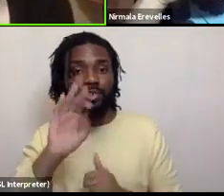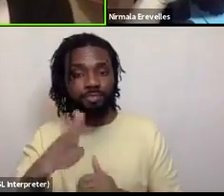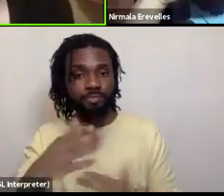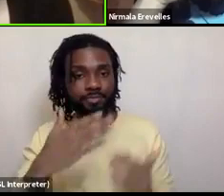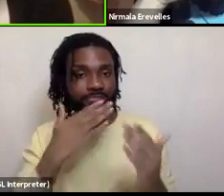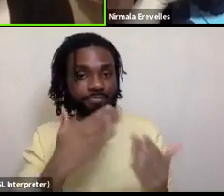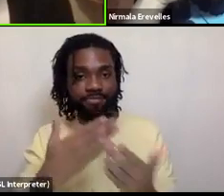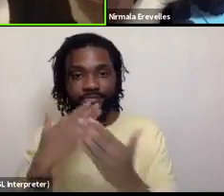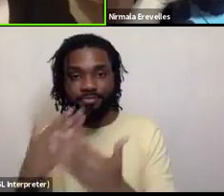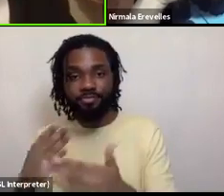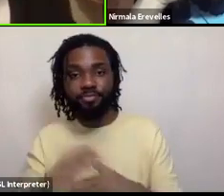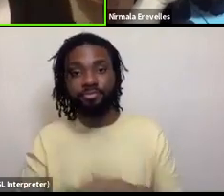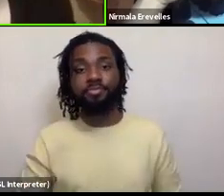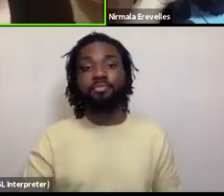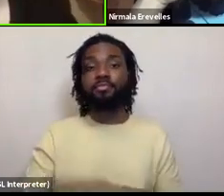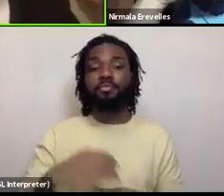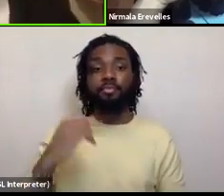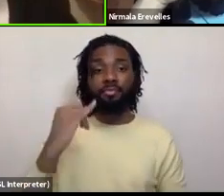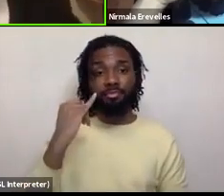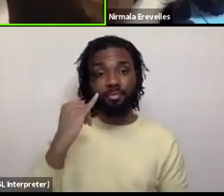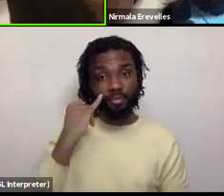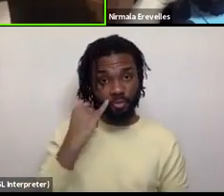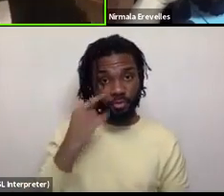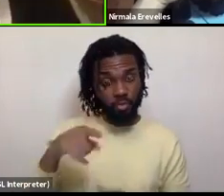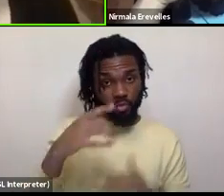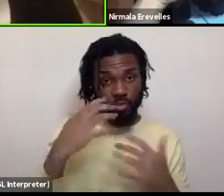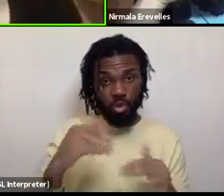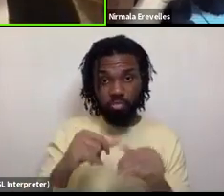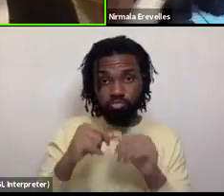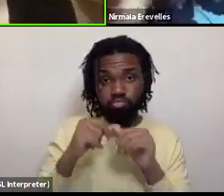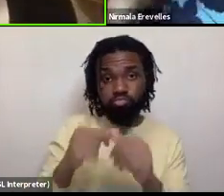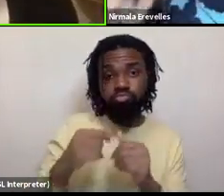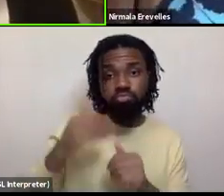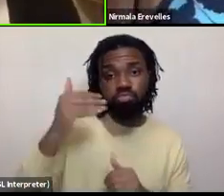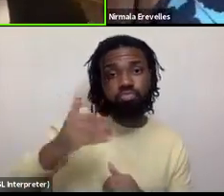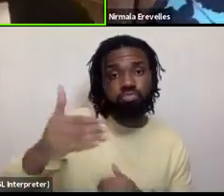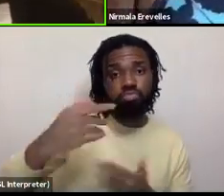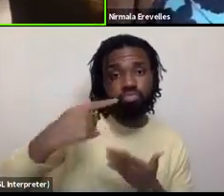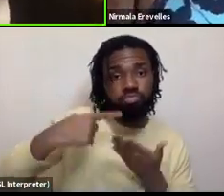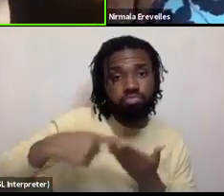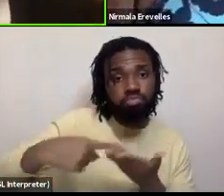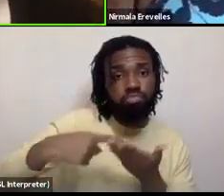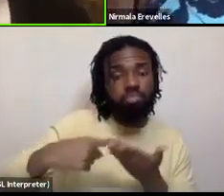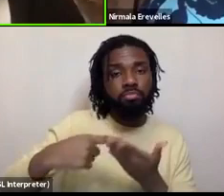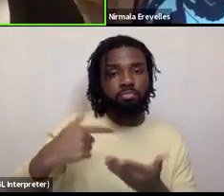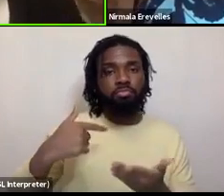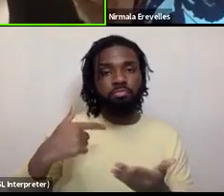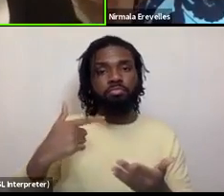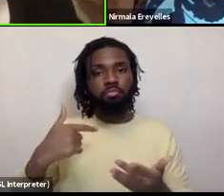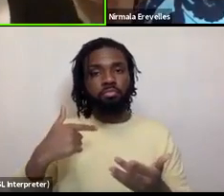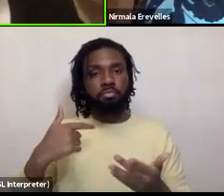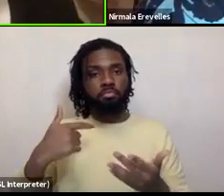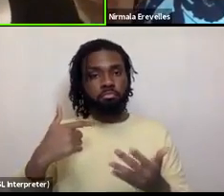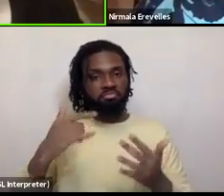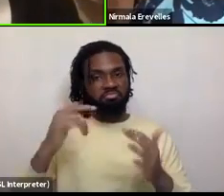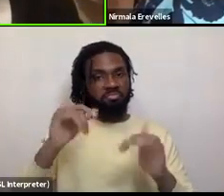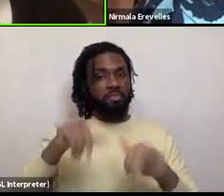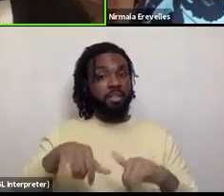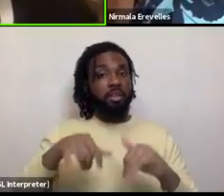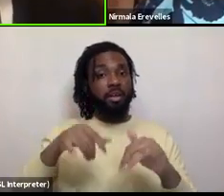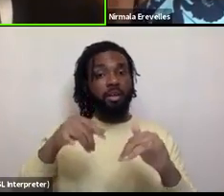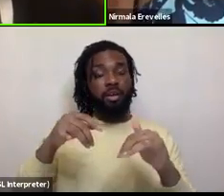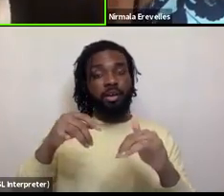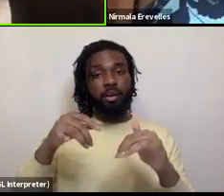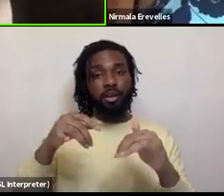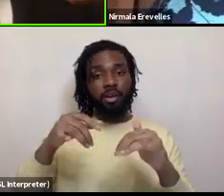is something that you all want to continue and have more of, then I'm going to leave that to